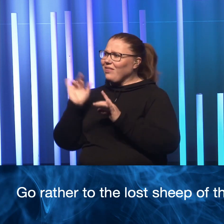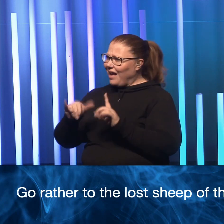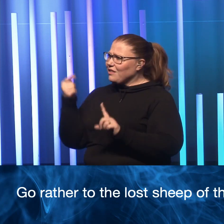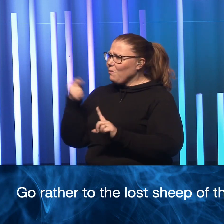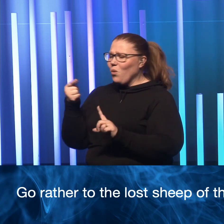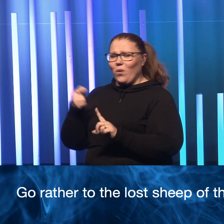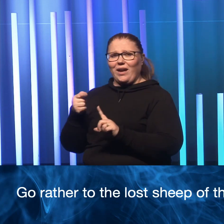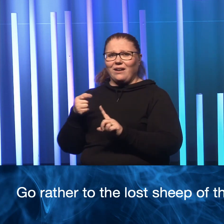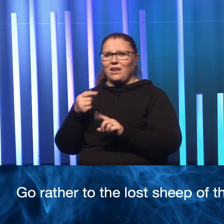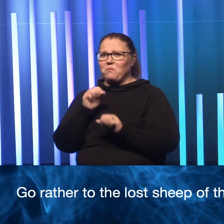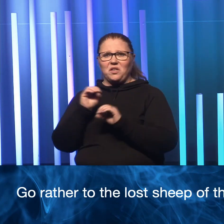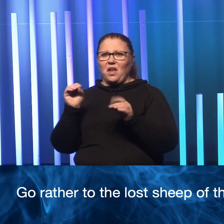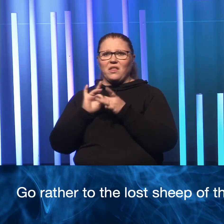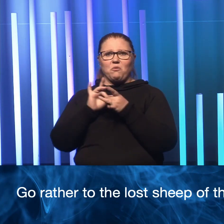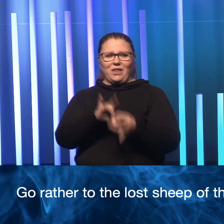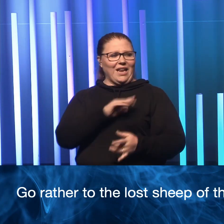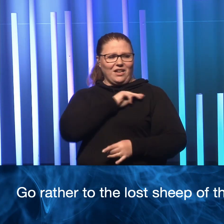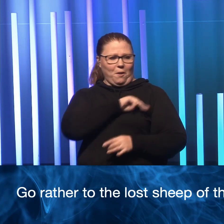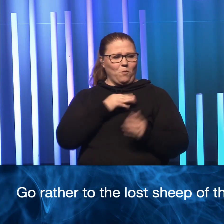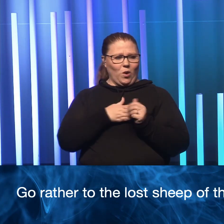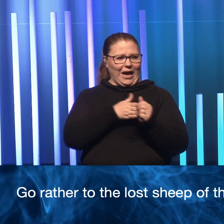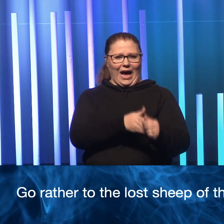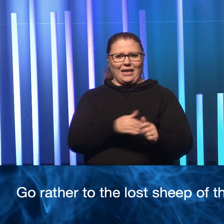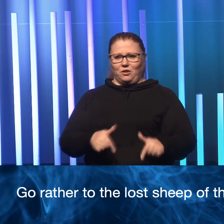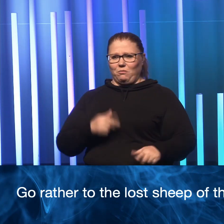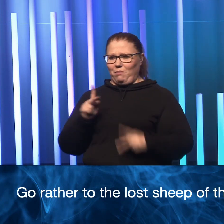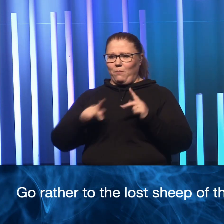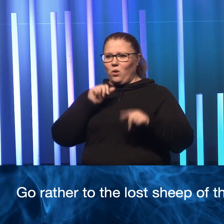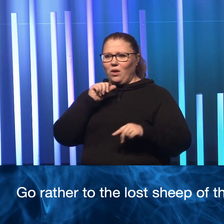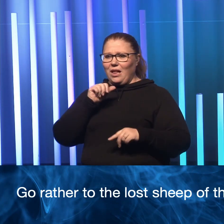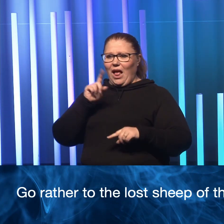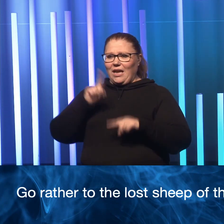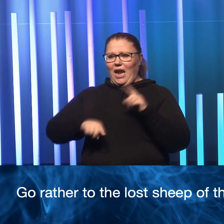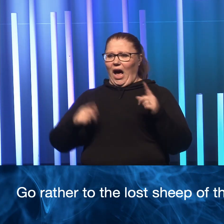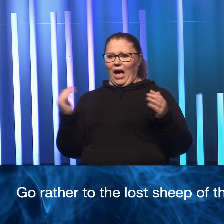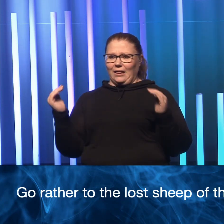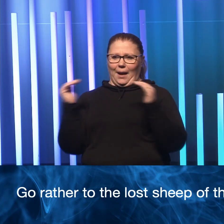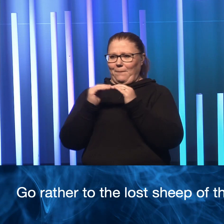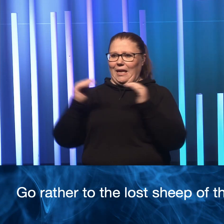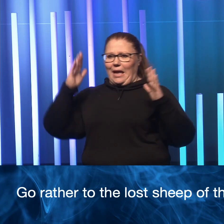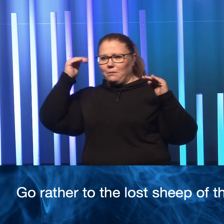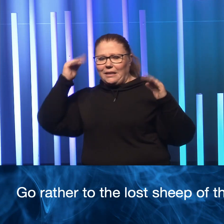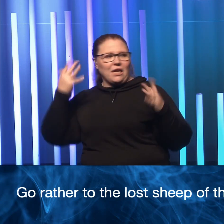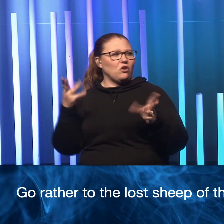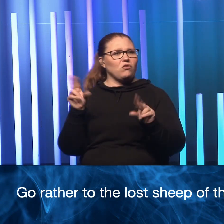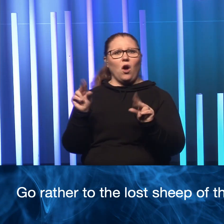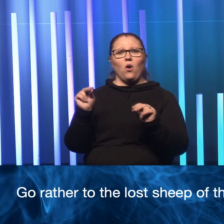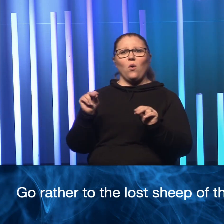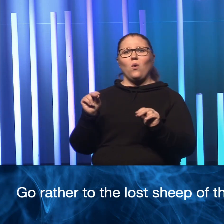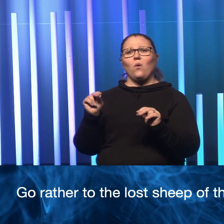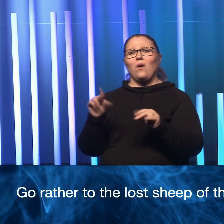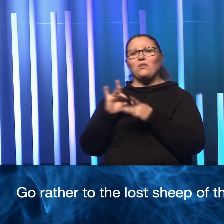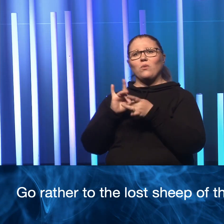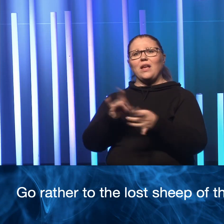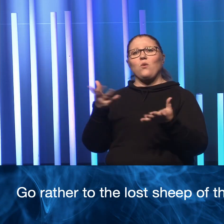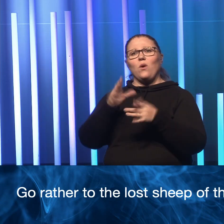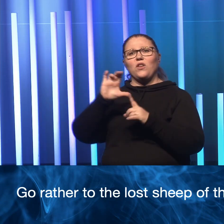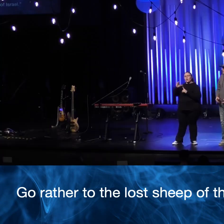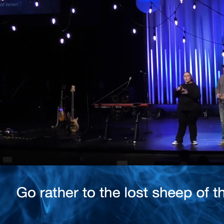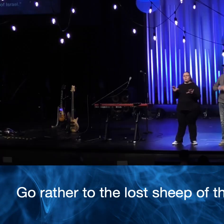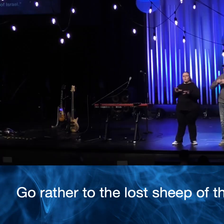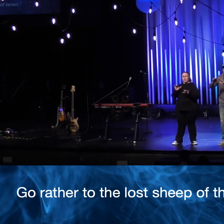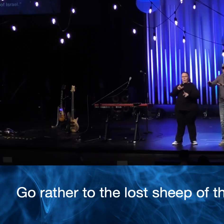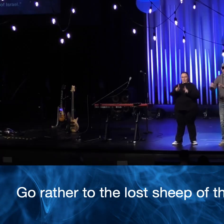Has nothing to do with moral guidelines, has nothing to do with people not living up to a standard, has everything to do with what the culture was doing to people in the